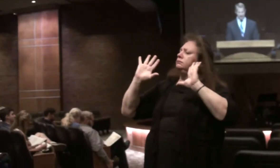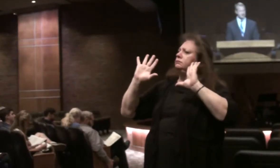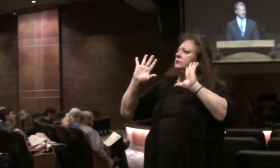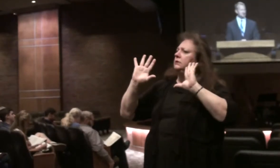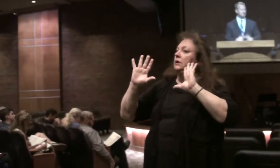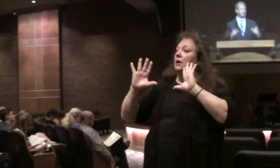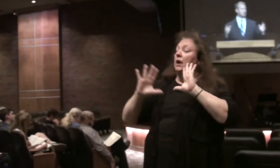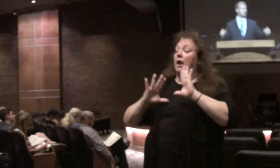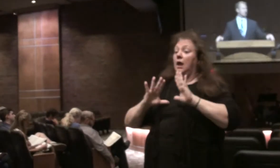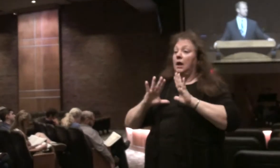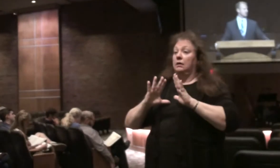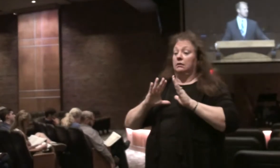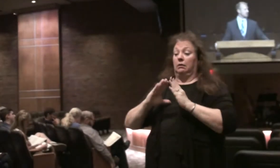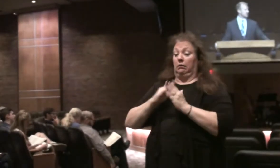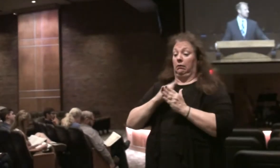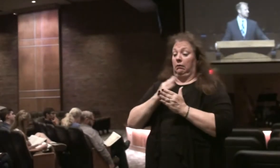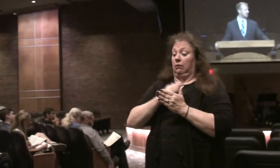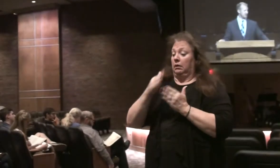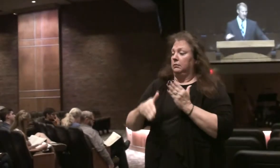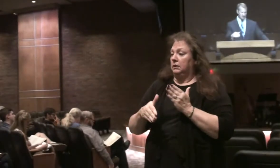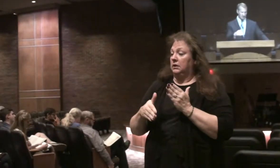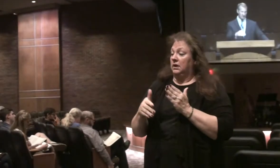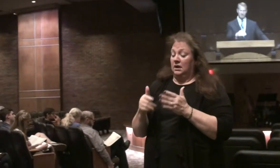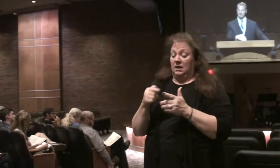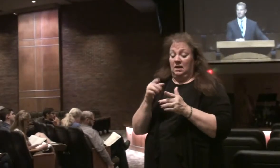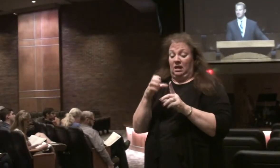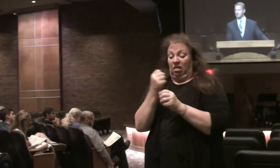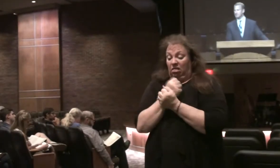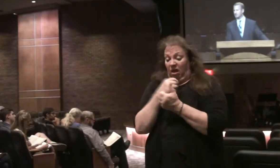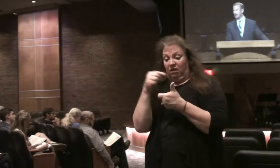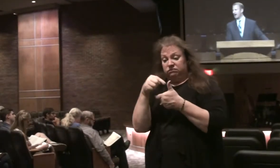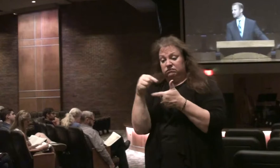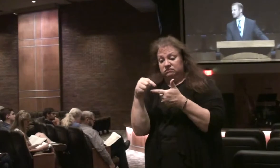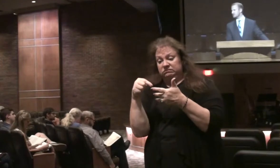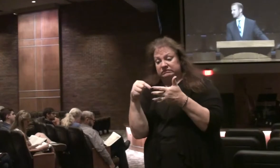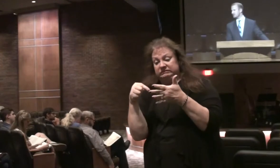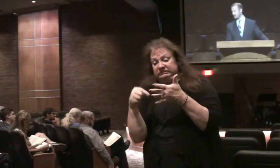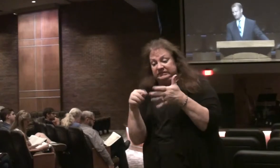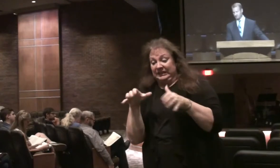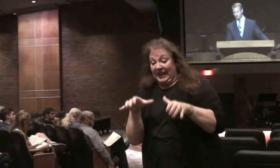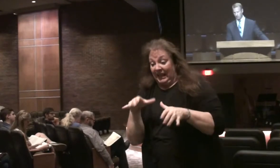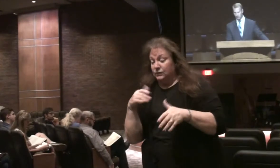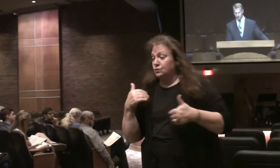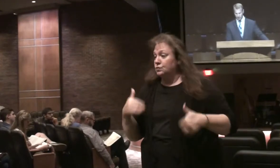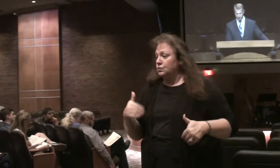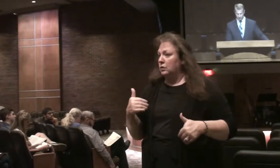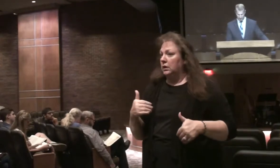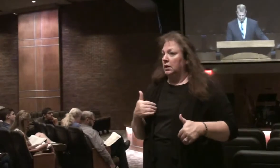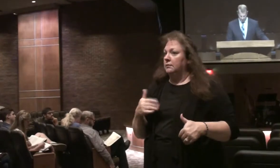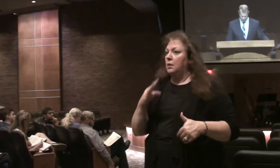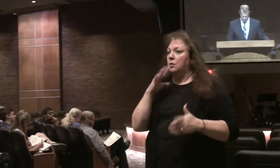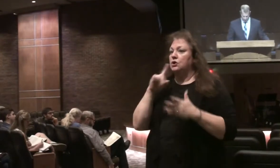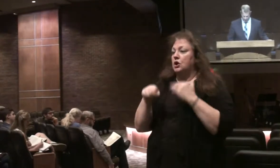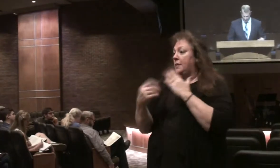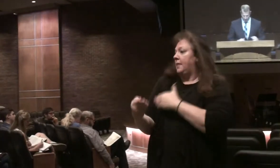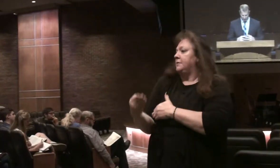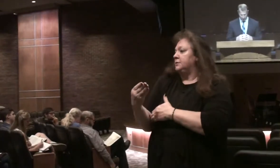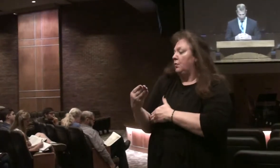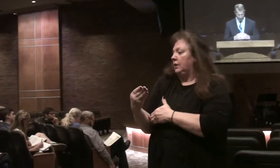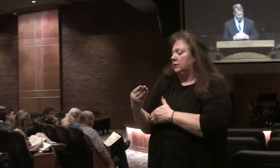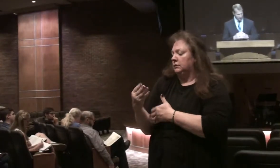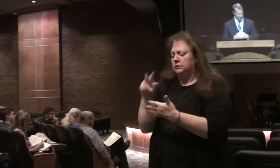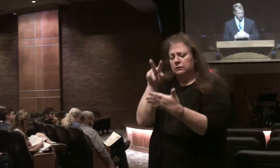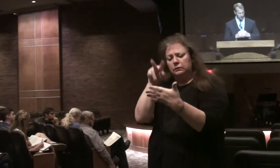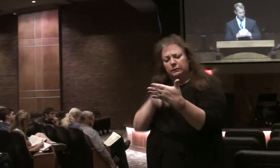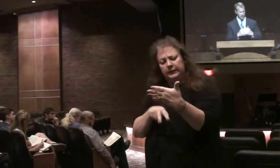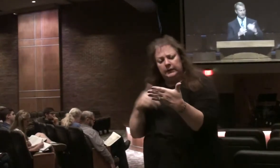also not be exhausted. You can do an independent study on every one of these actions of love. But we'll look through them. And as we look